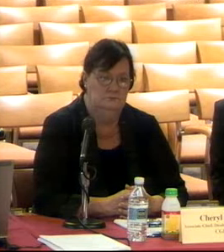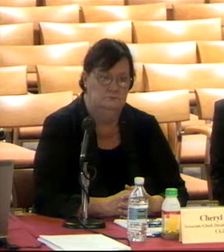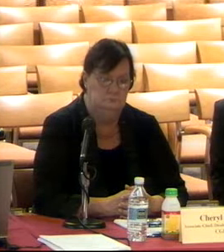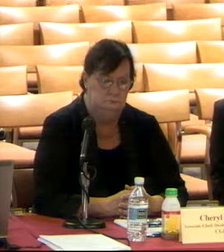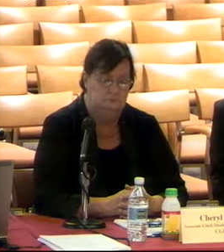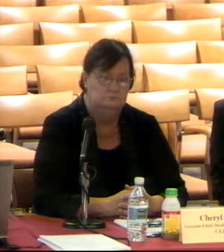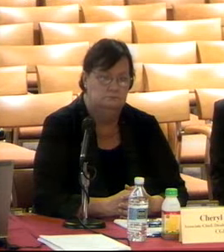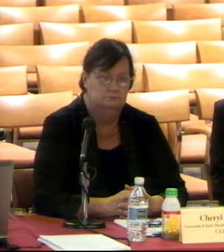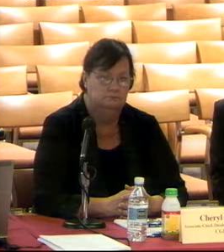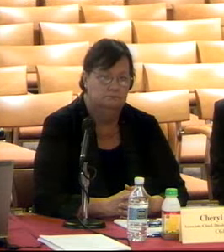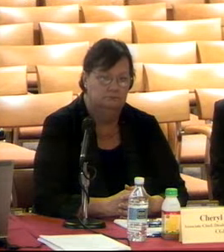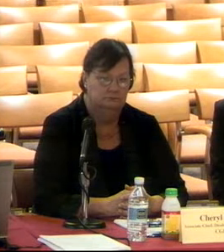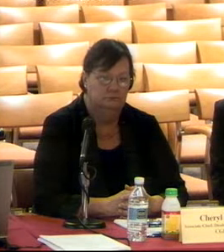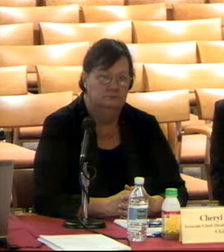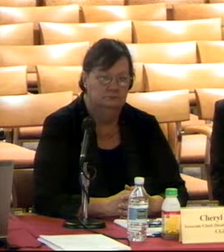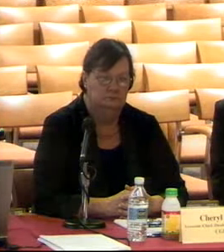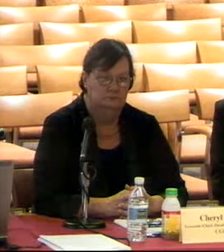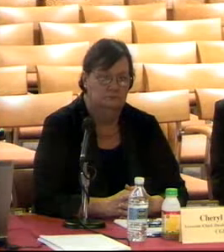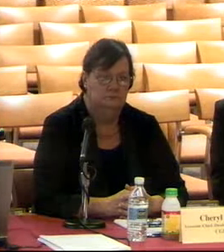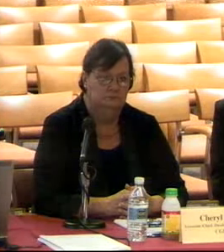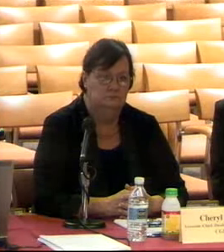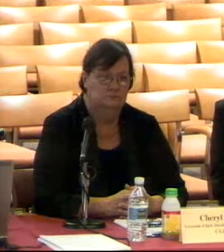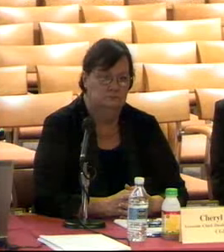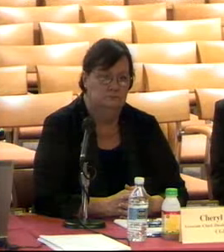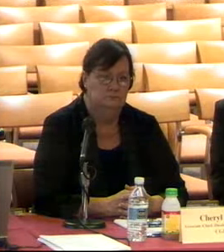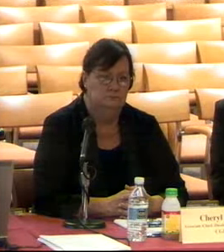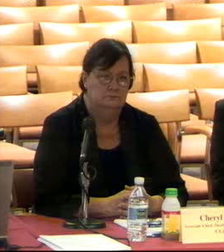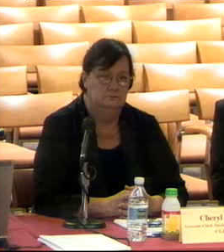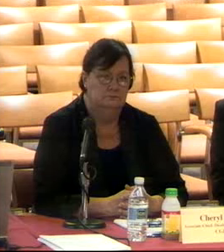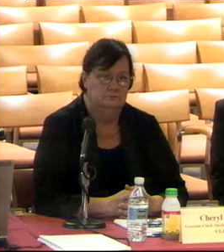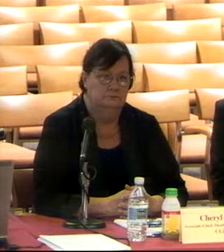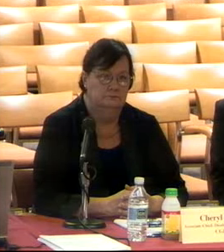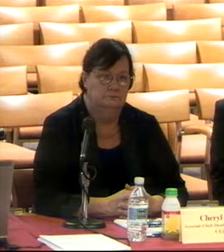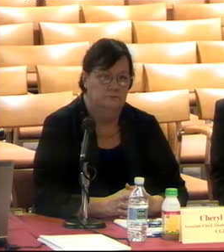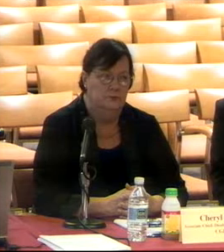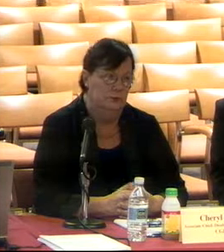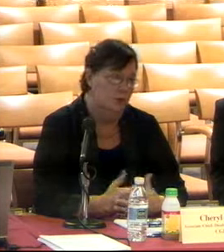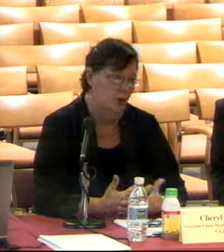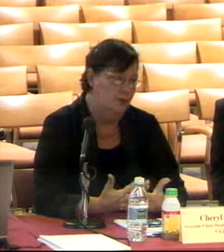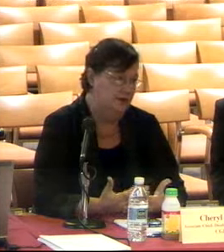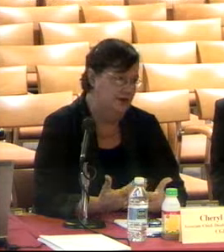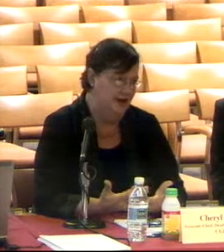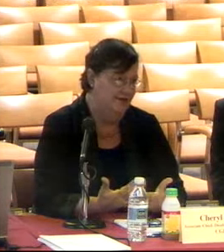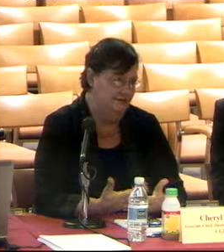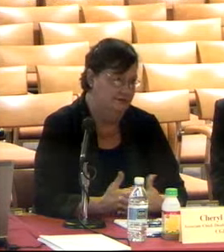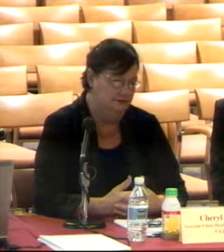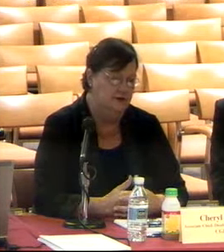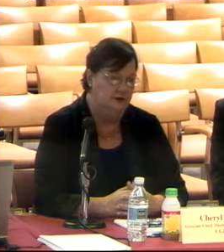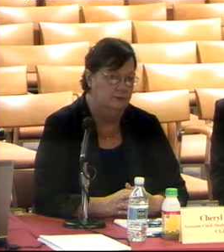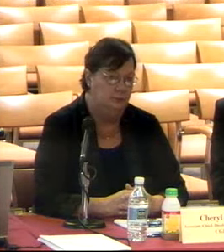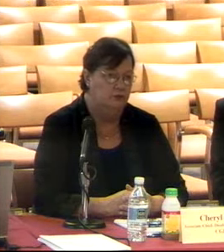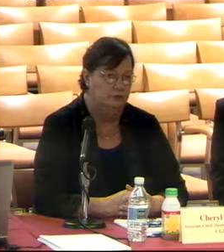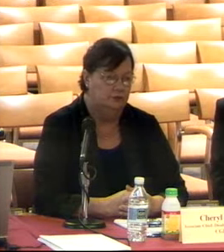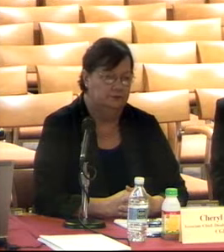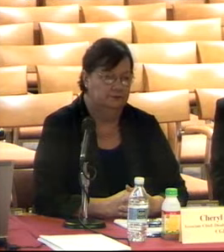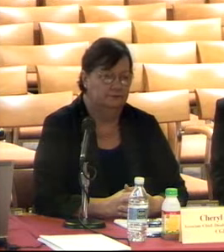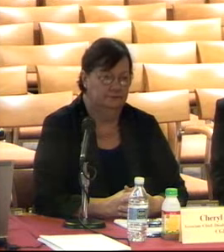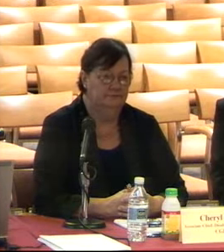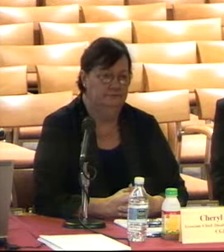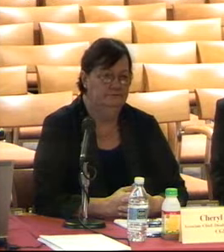EAAC meeting. So at that point, I think we're hoping to have comments, approval,